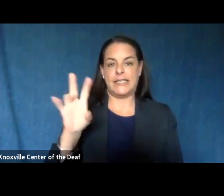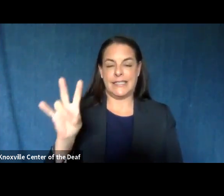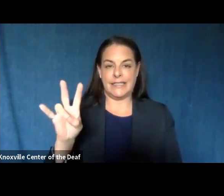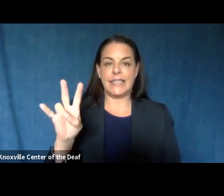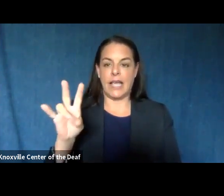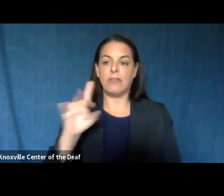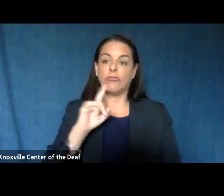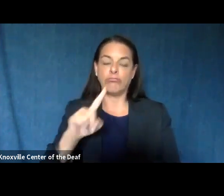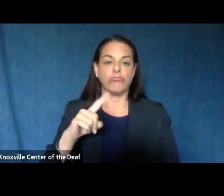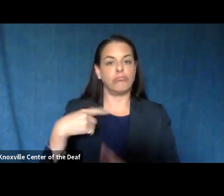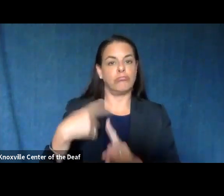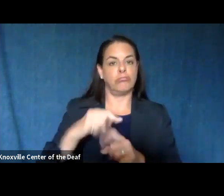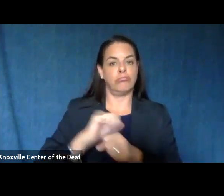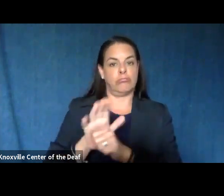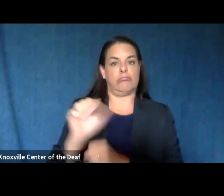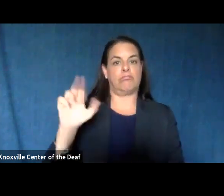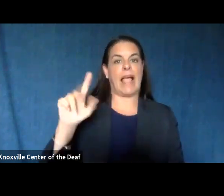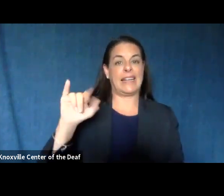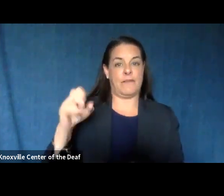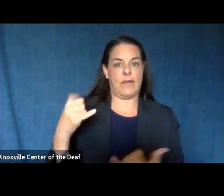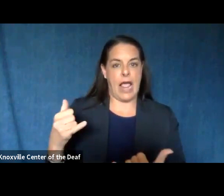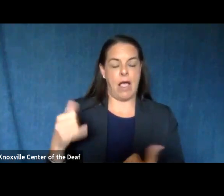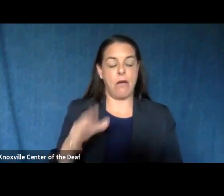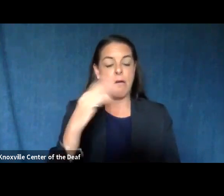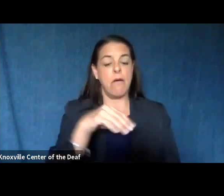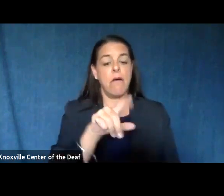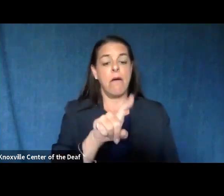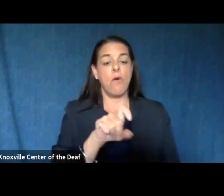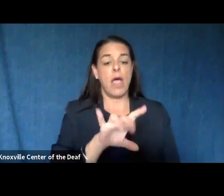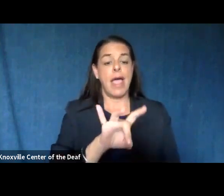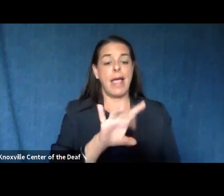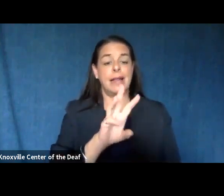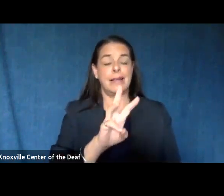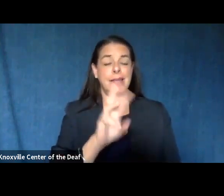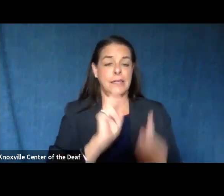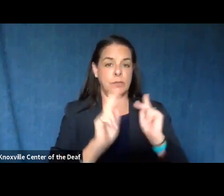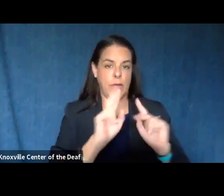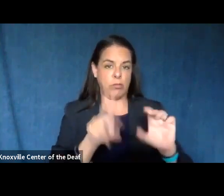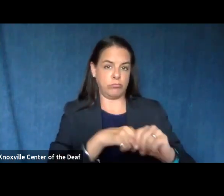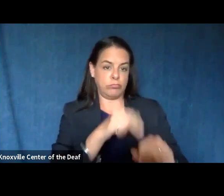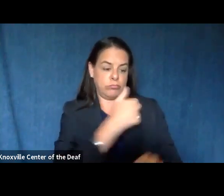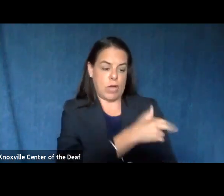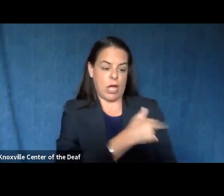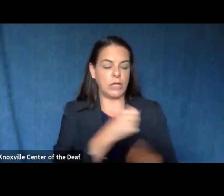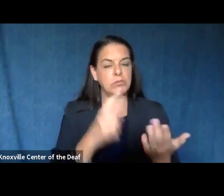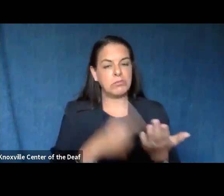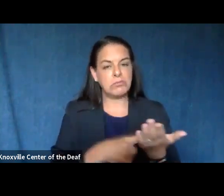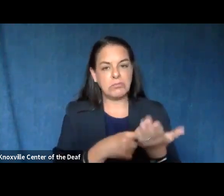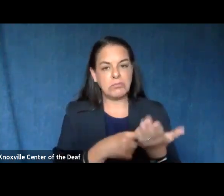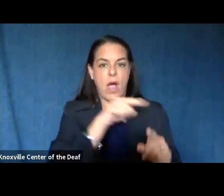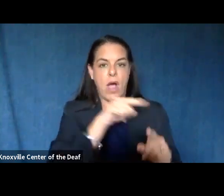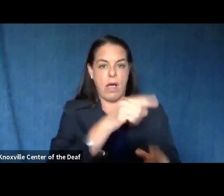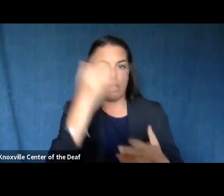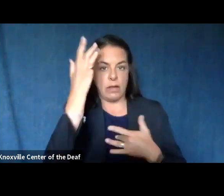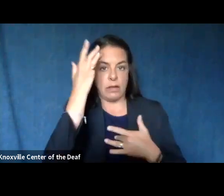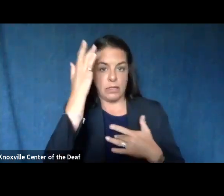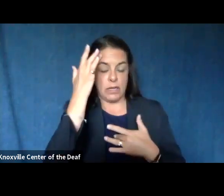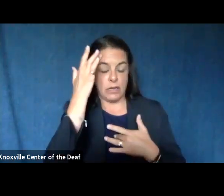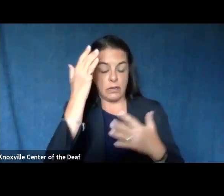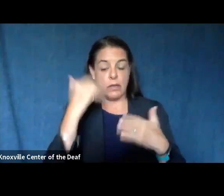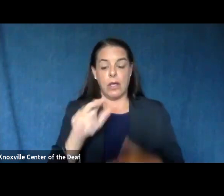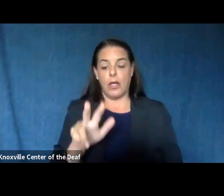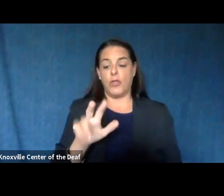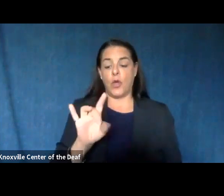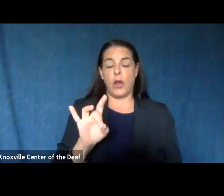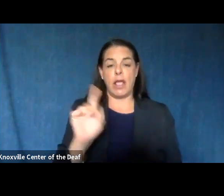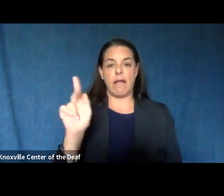1,967 active cases. 186 individuals have been hospitalized at some point in their illness, and 38 Knox